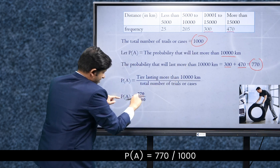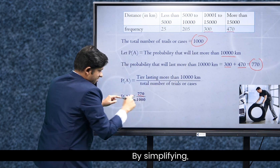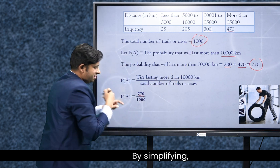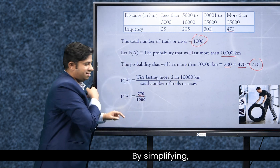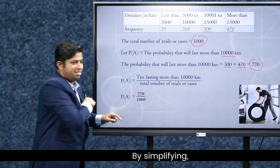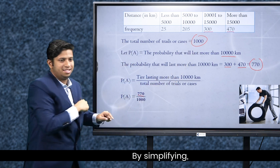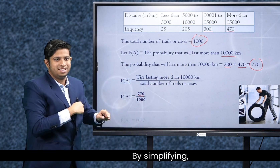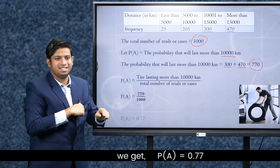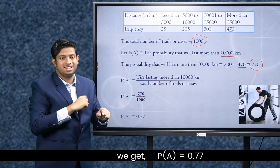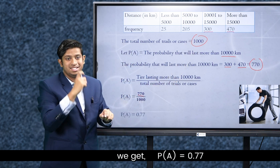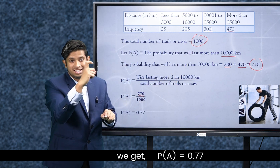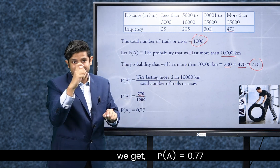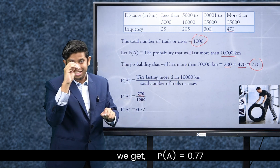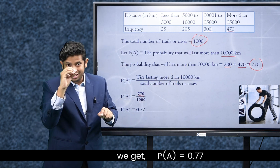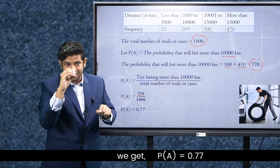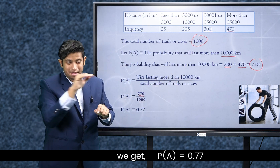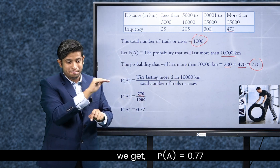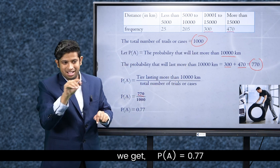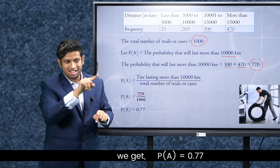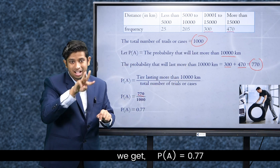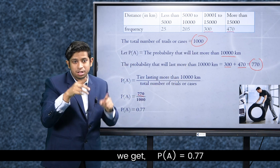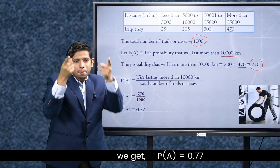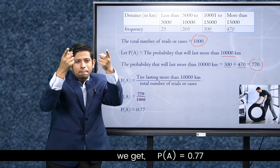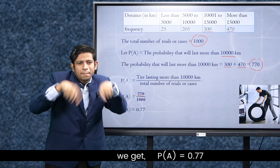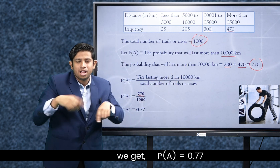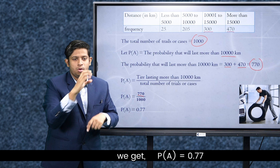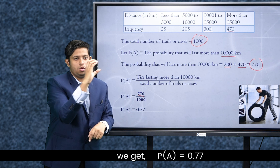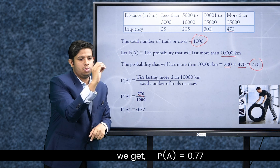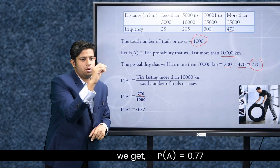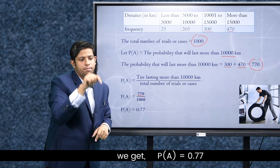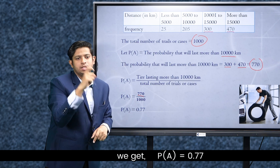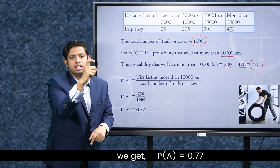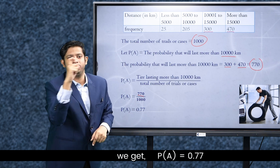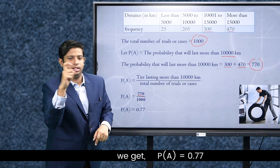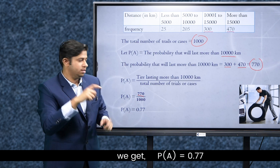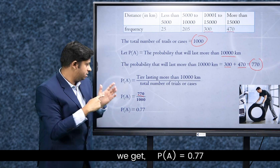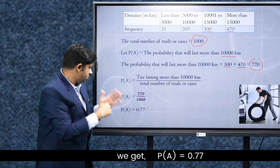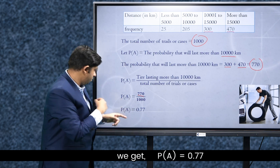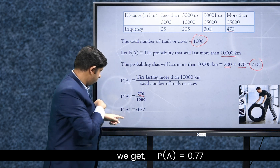By simplifying, we get P of A is equal to 0.77.